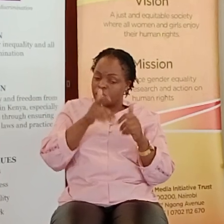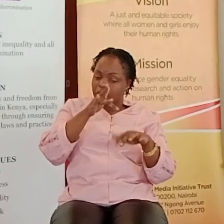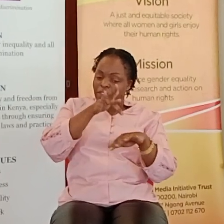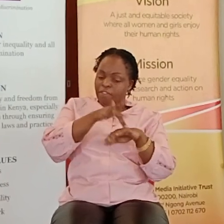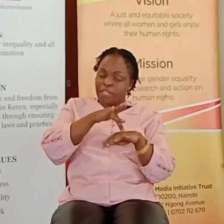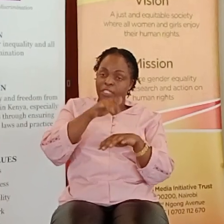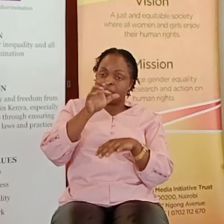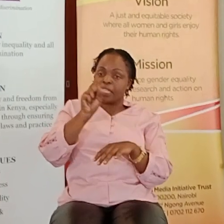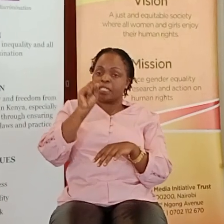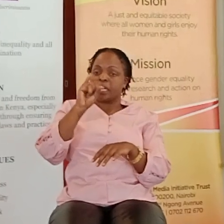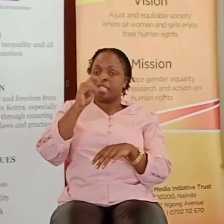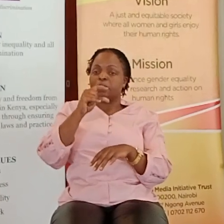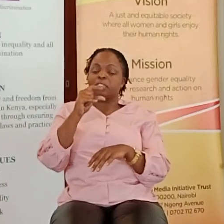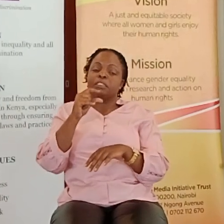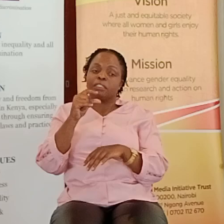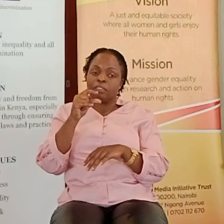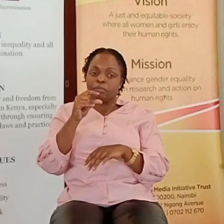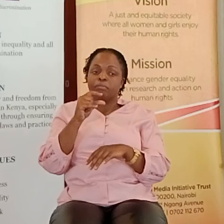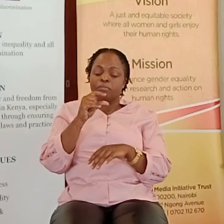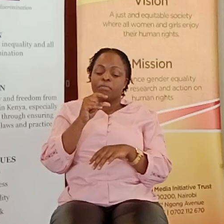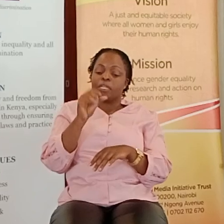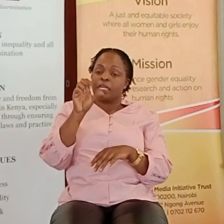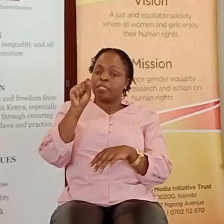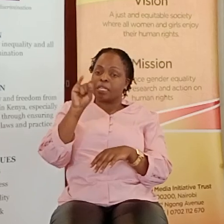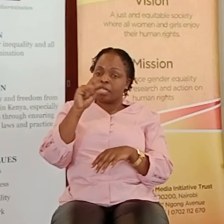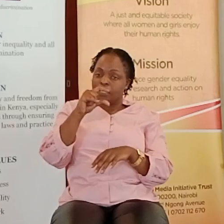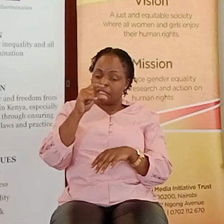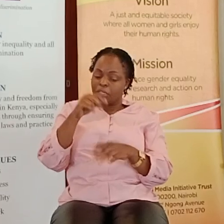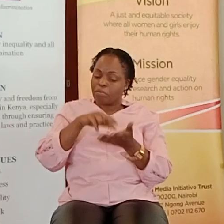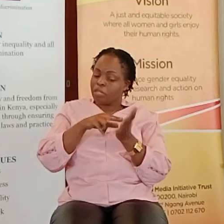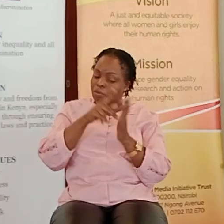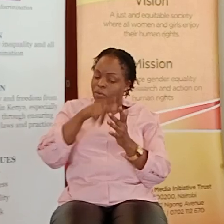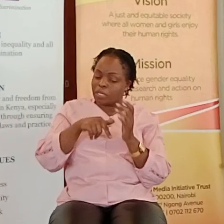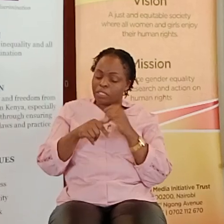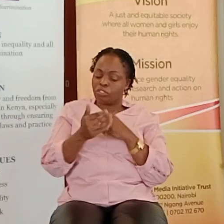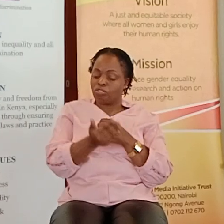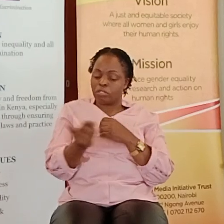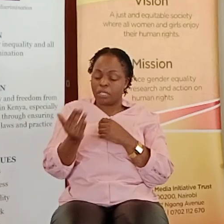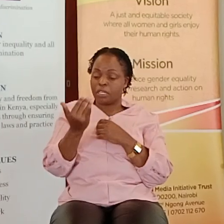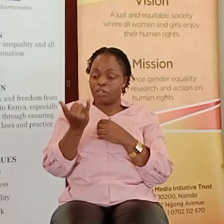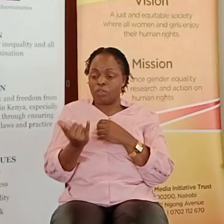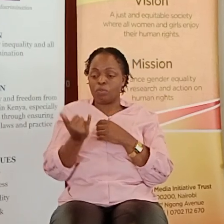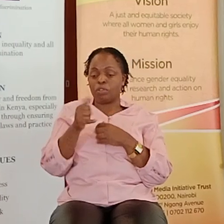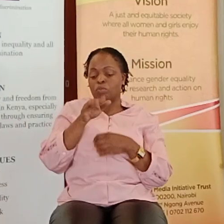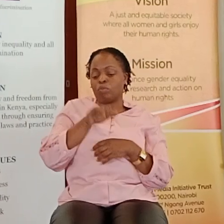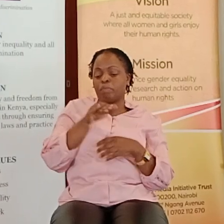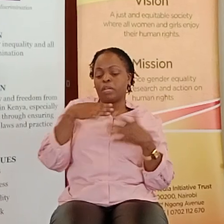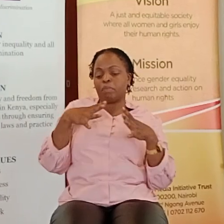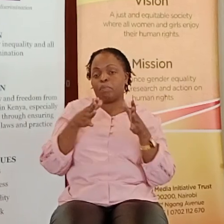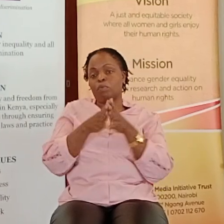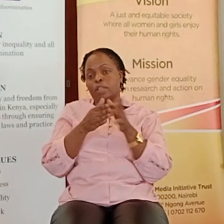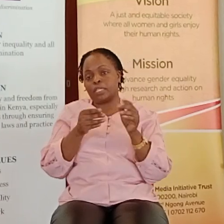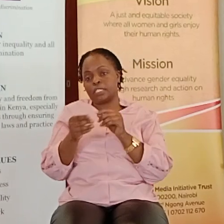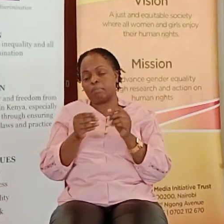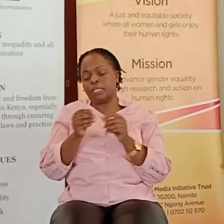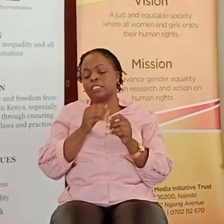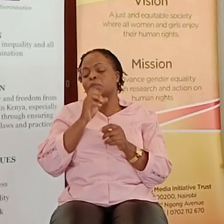special interest groups, which are the children, the youth, women, persons with disability, the elderly, as well